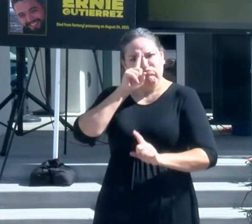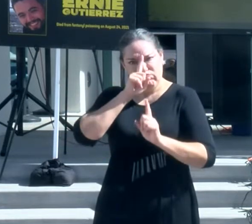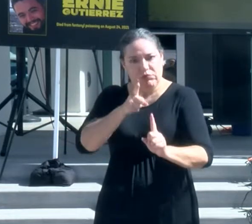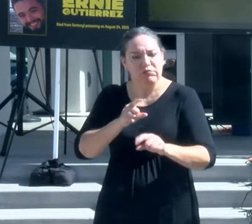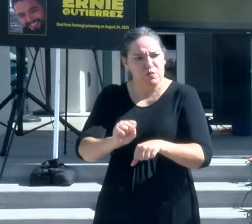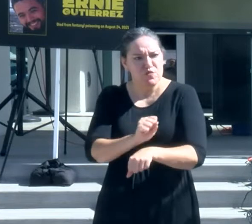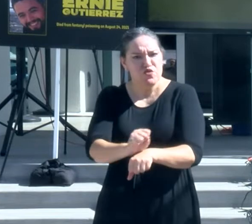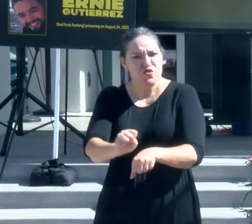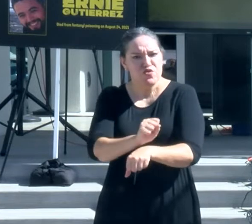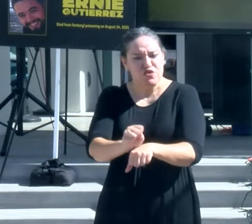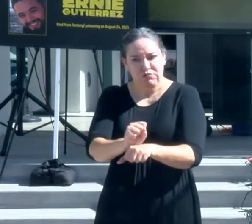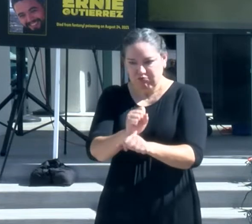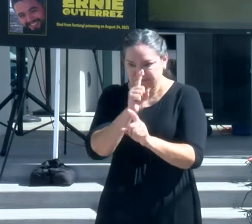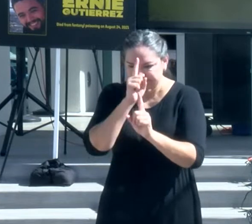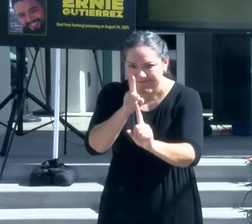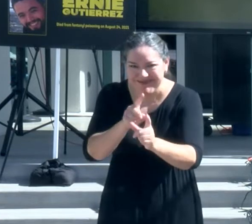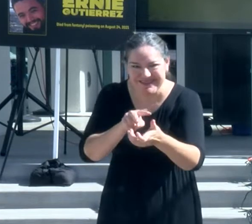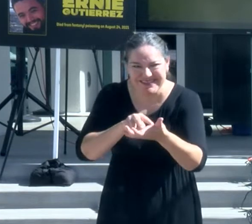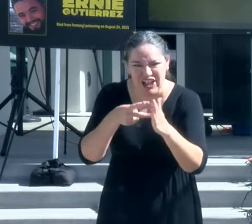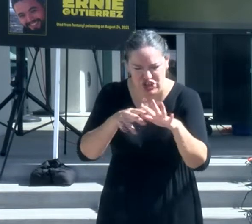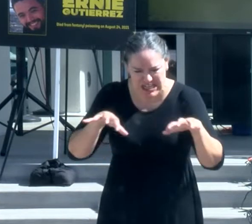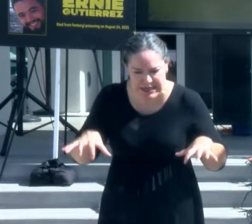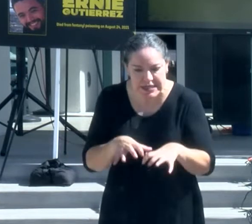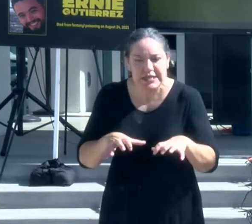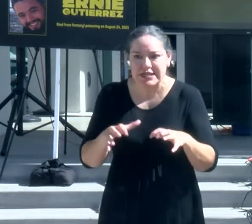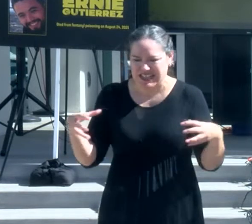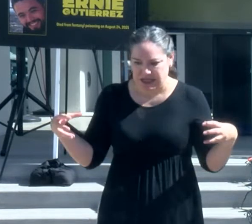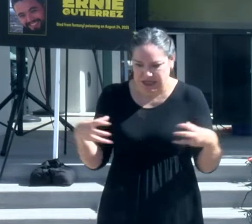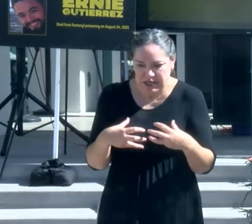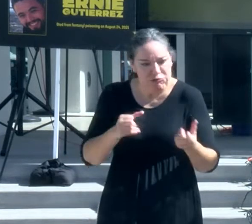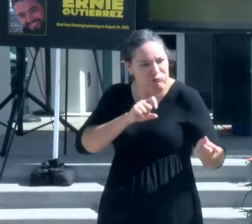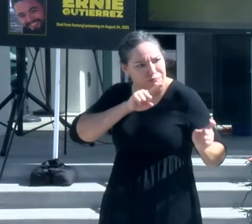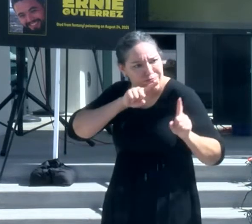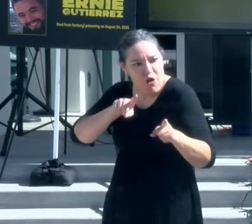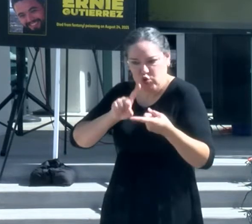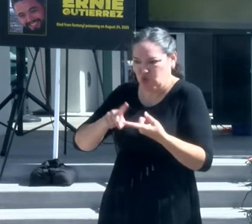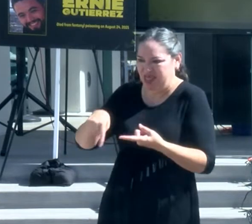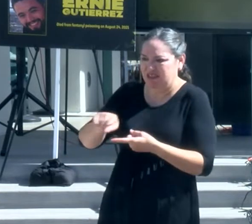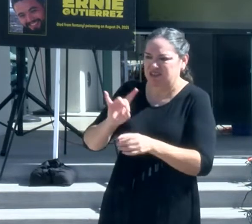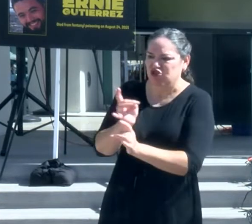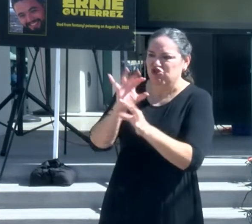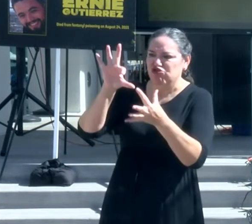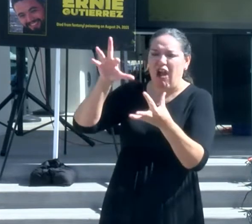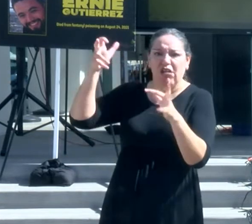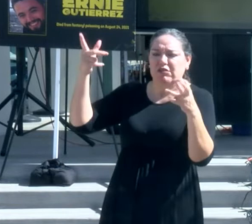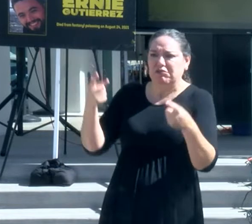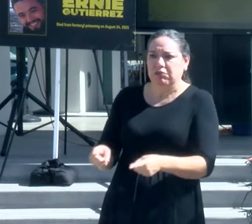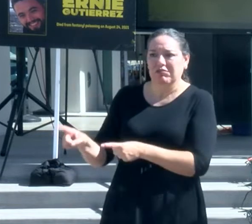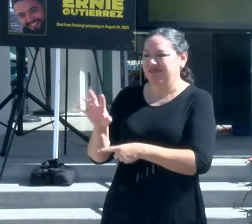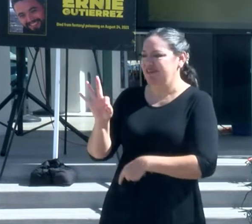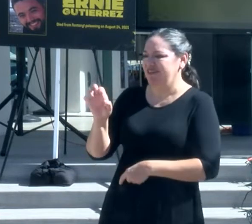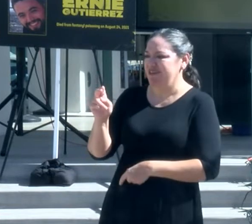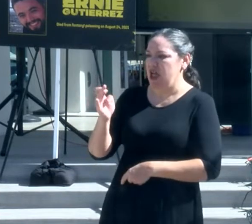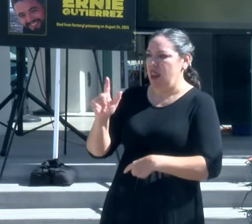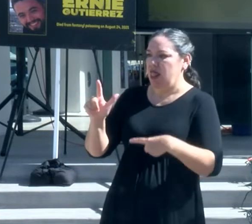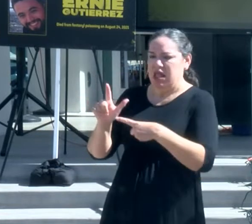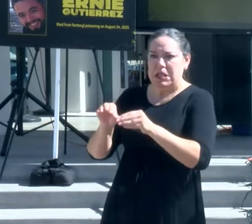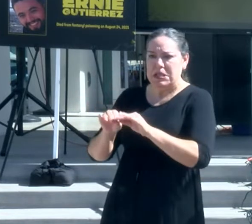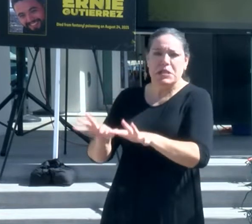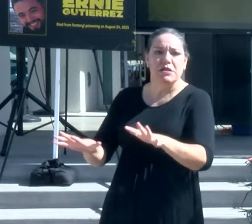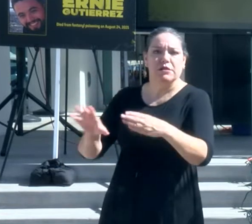worked with intention to create a response to the unfolding crisis of fentanyl in our